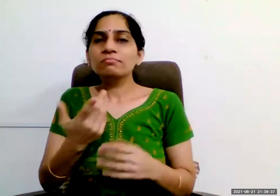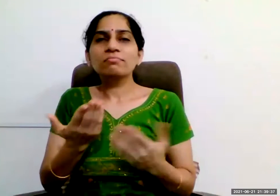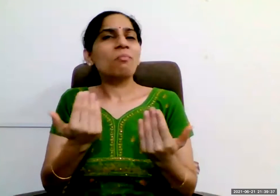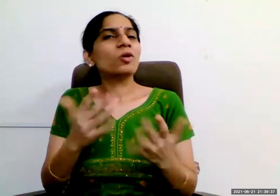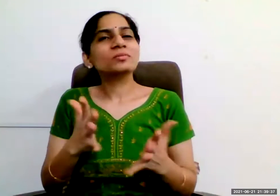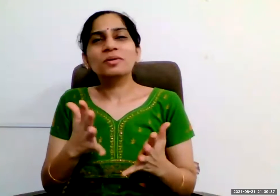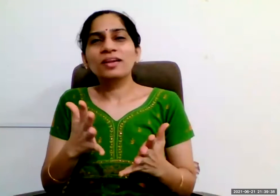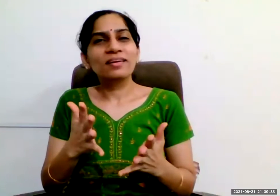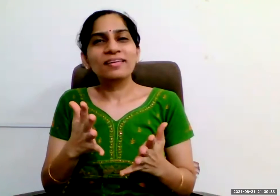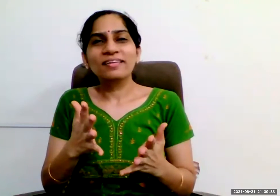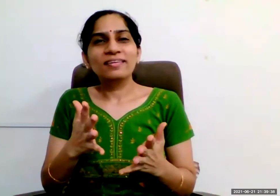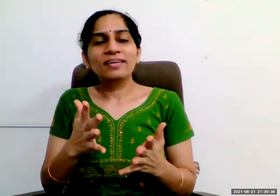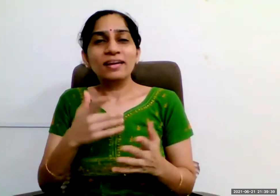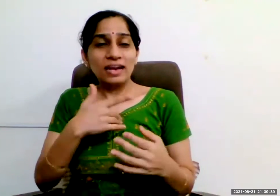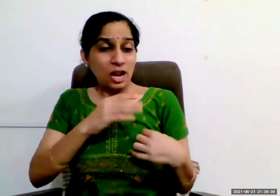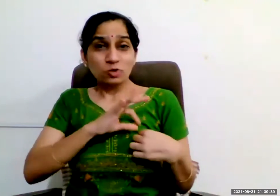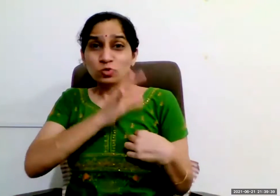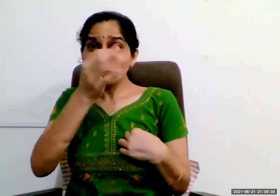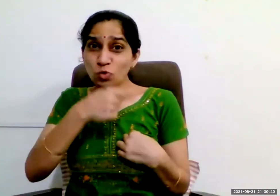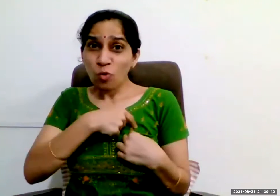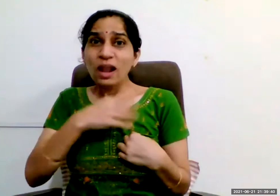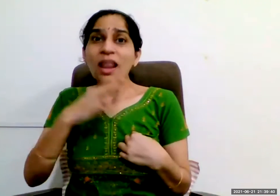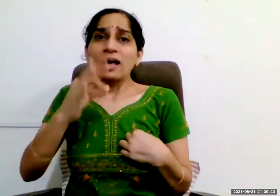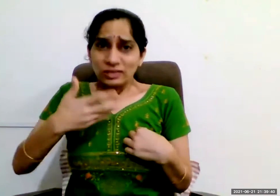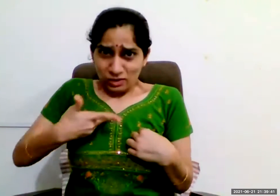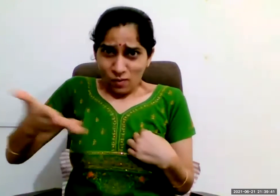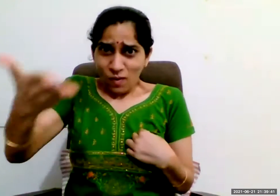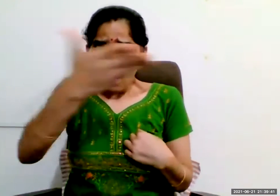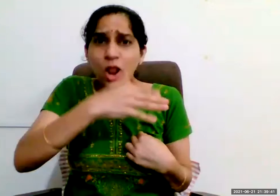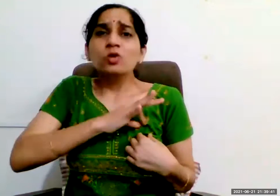actually trapped in a impermanent or trapped in a temporary body.